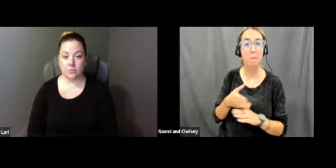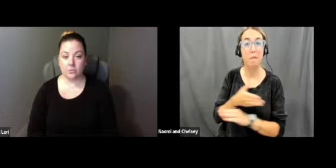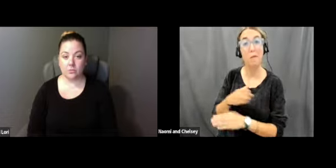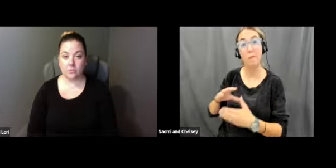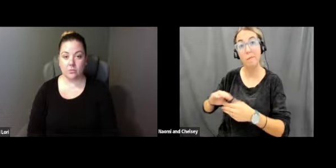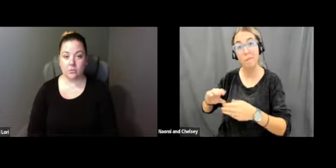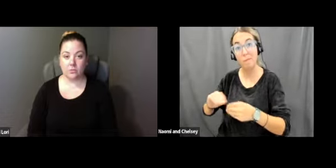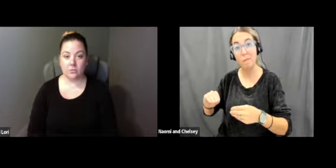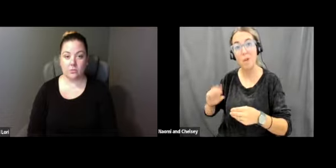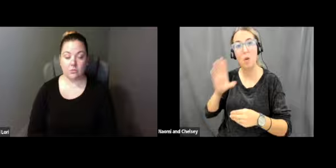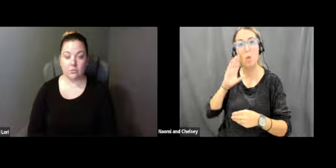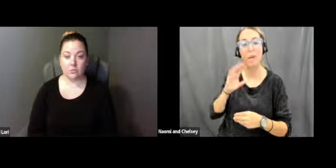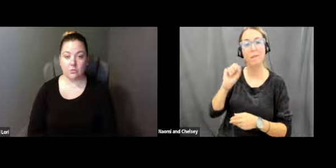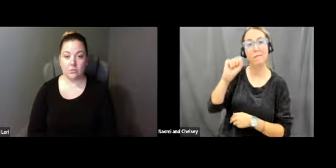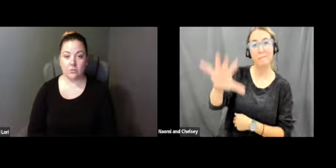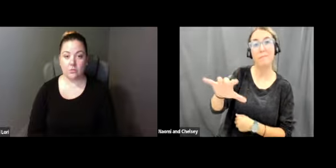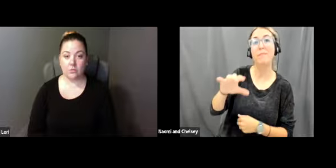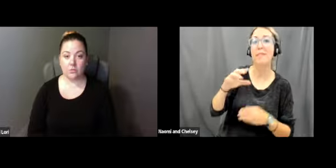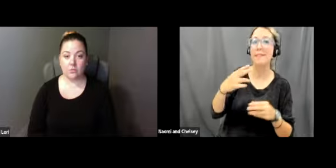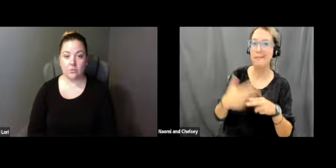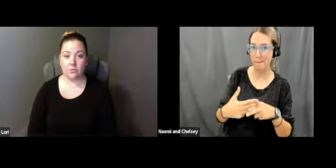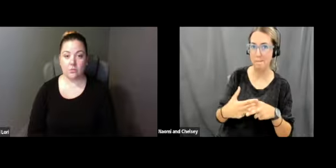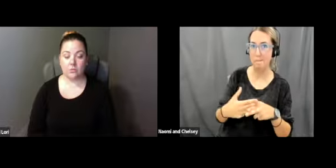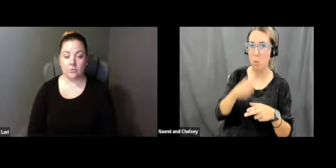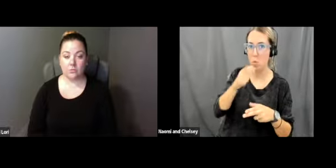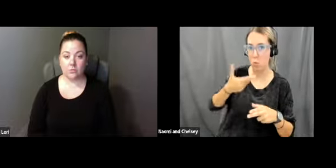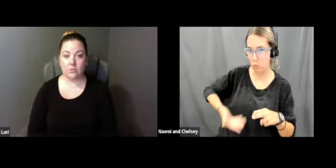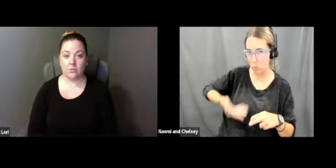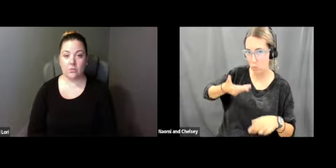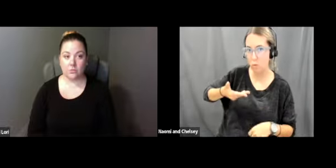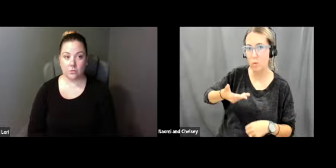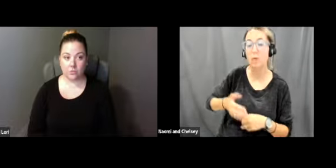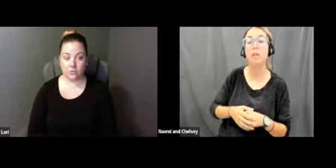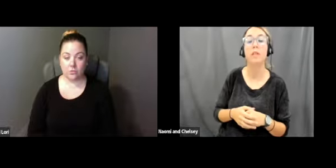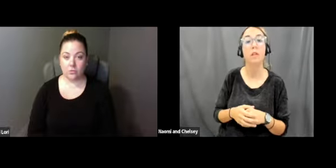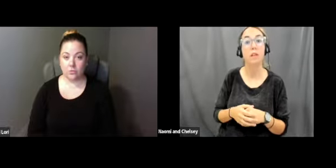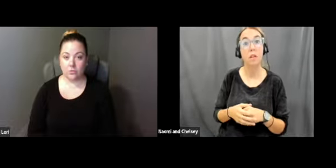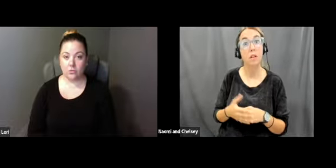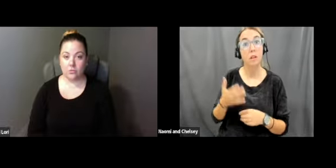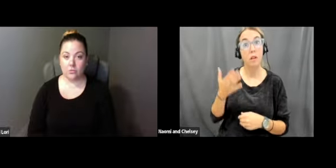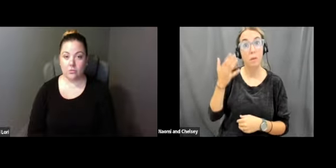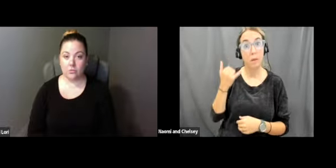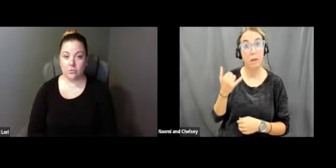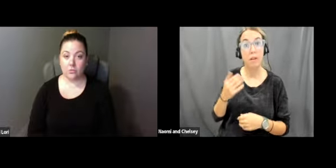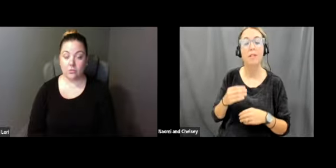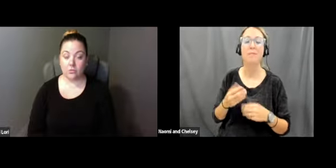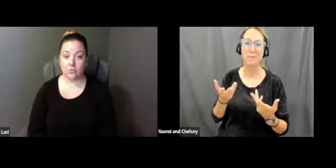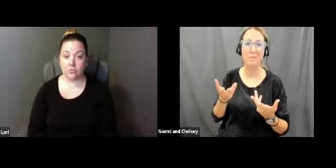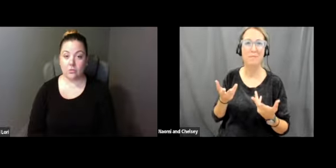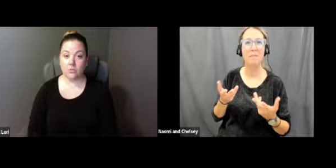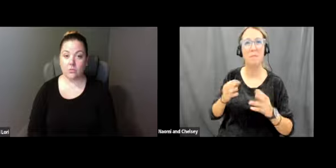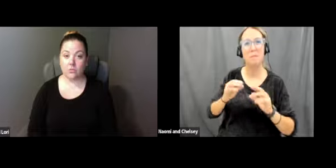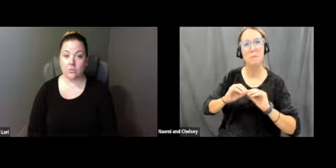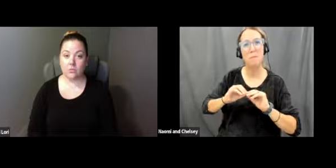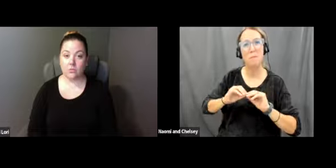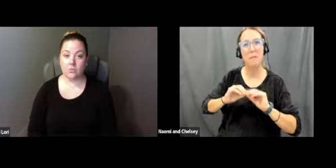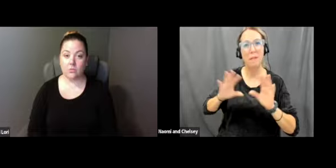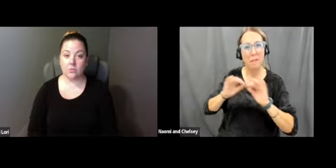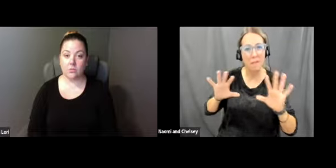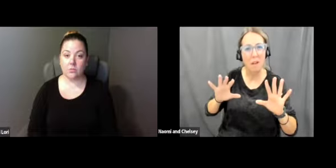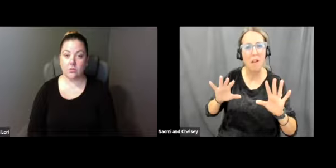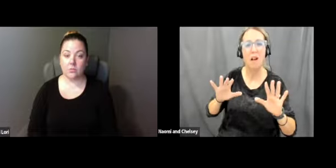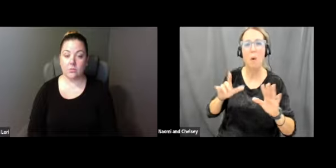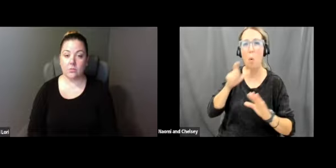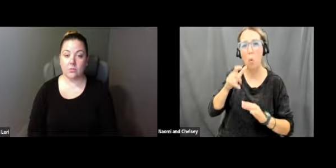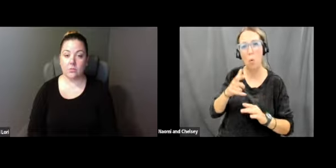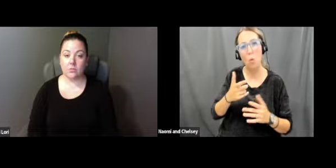with our names, identifying ourselves, because this provides access clarity for blind listeners,